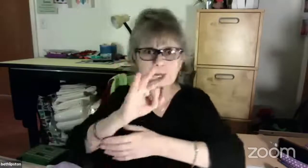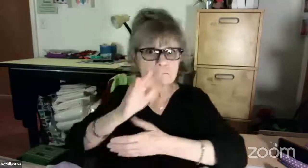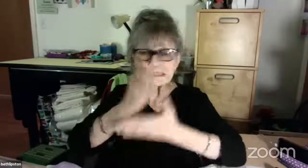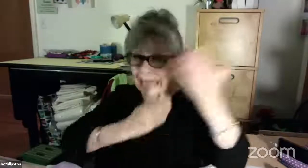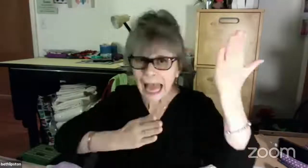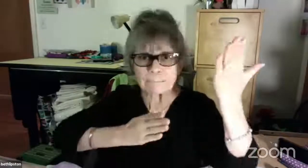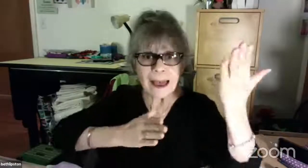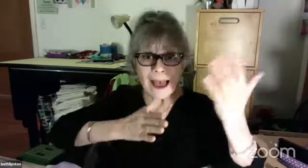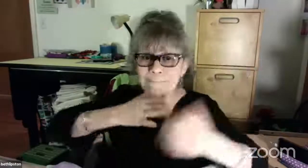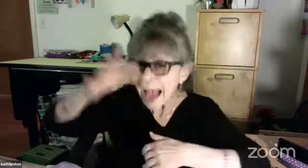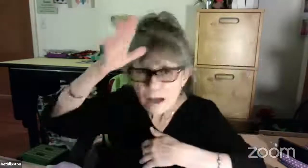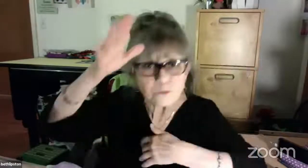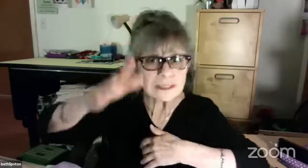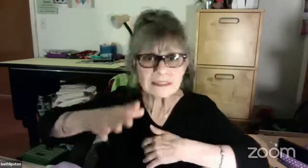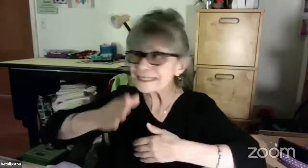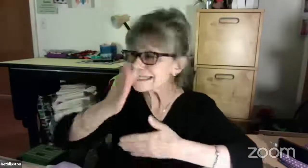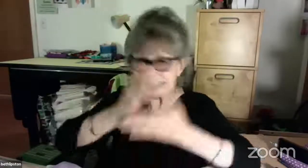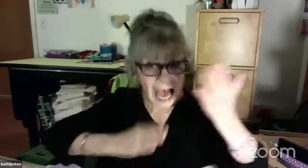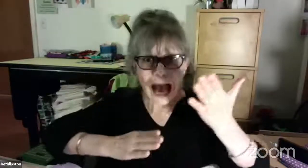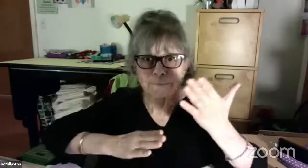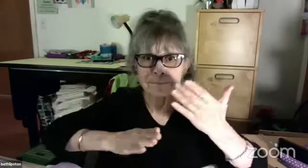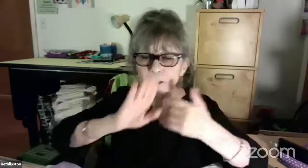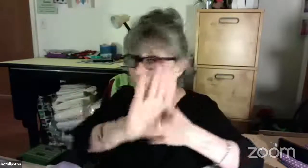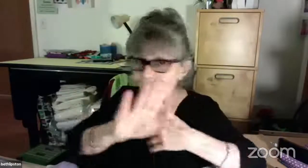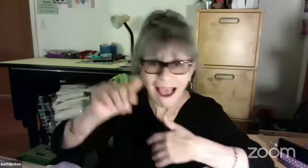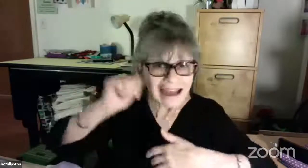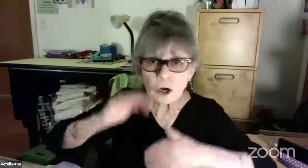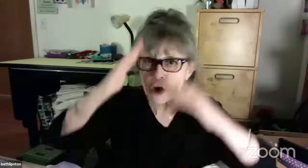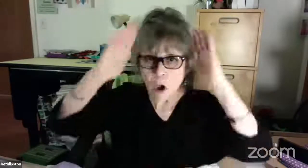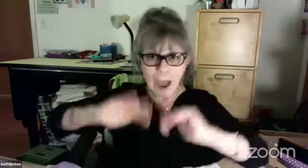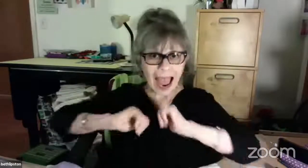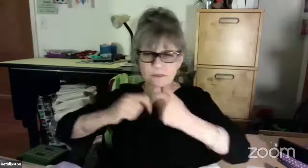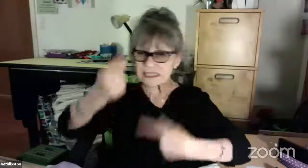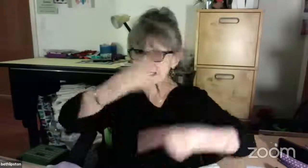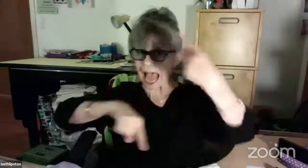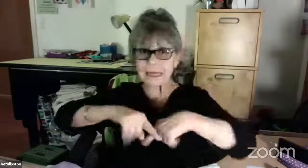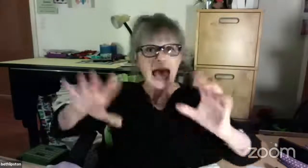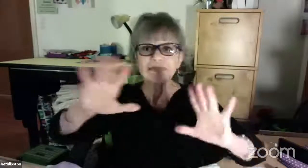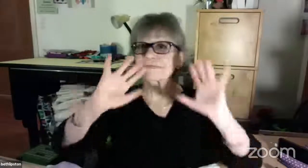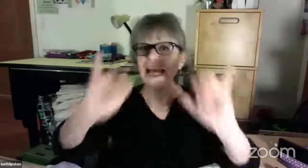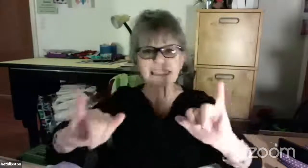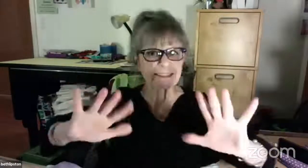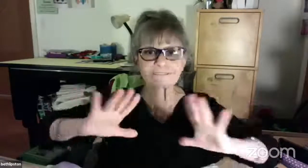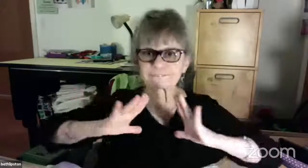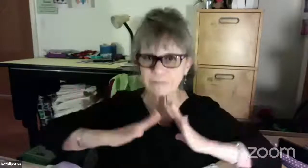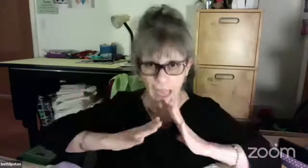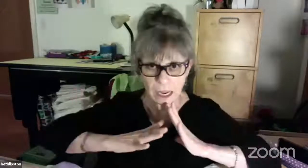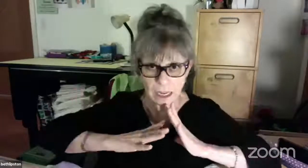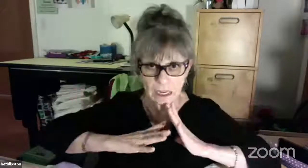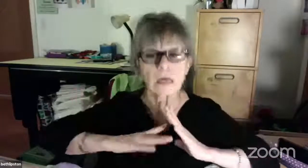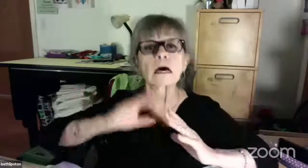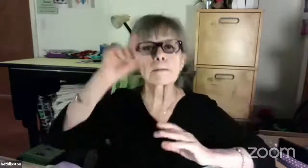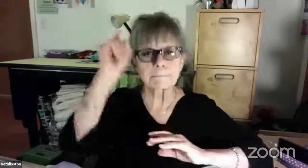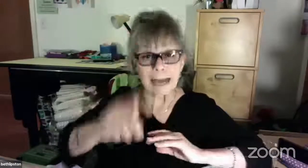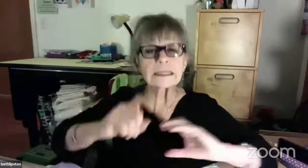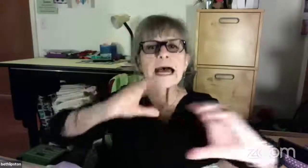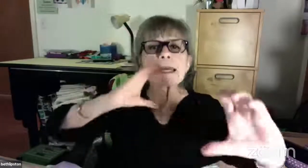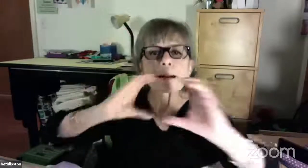communication. If, you know, some dads and aunts and uncles, they want to sign or they don't want to sign, that's